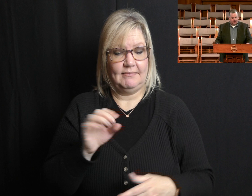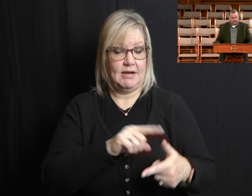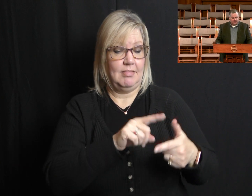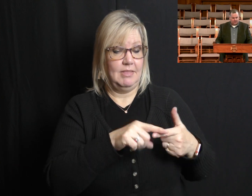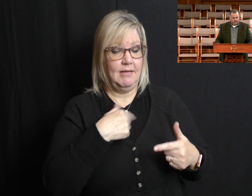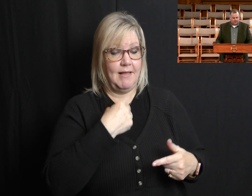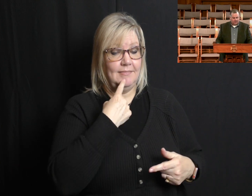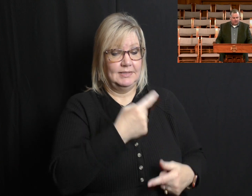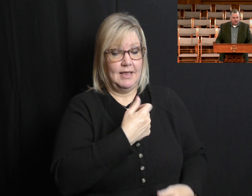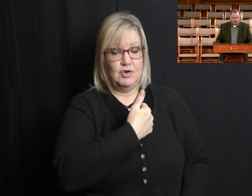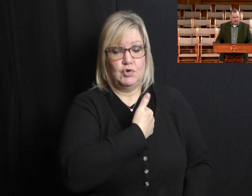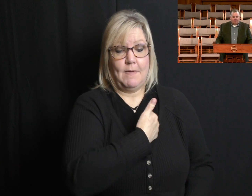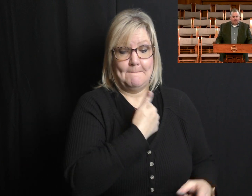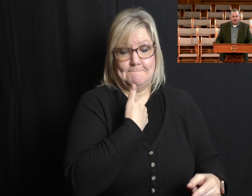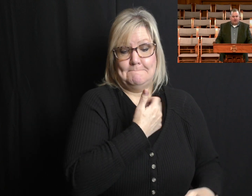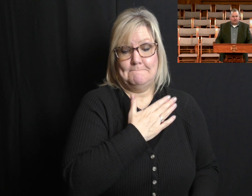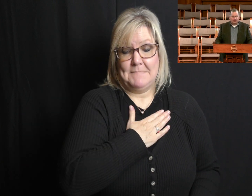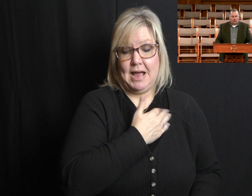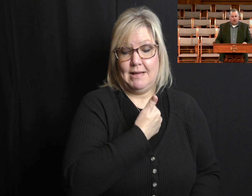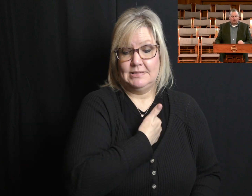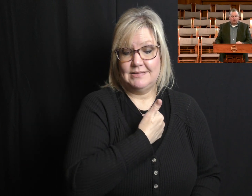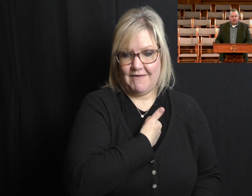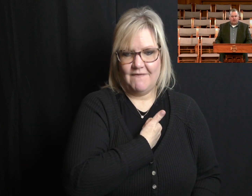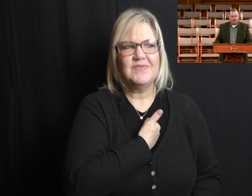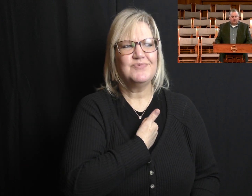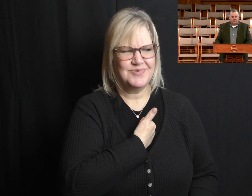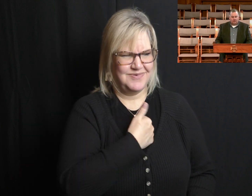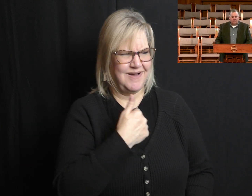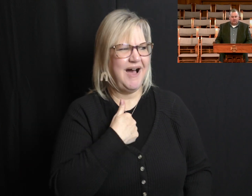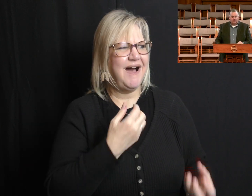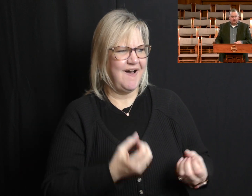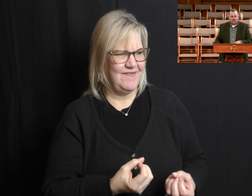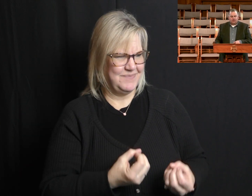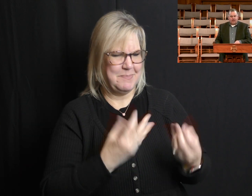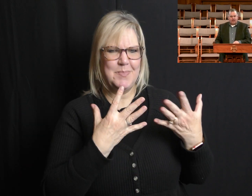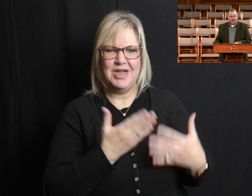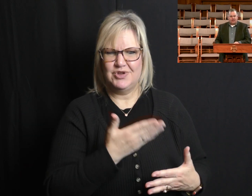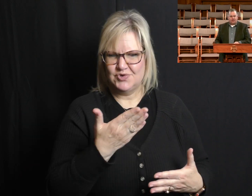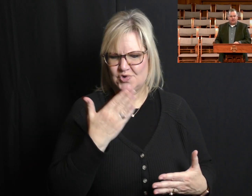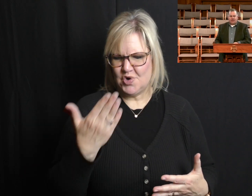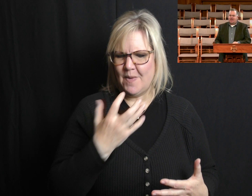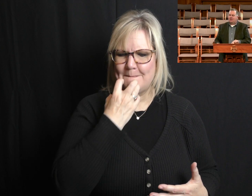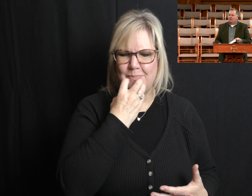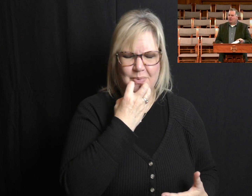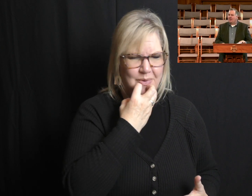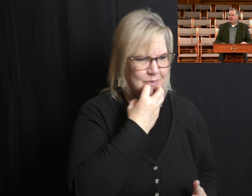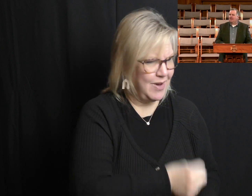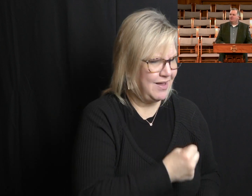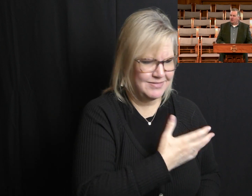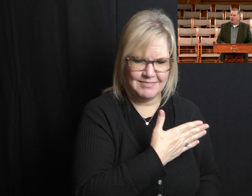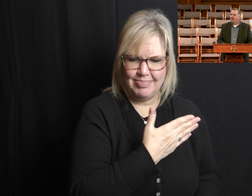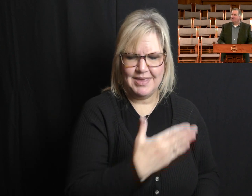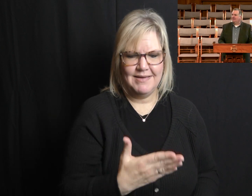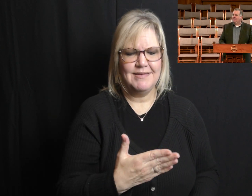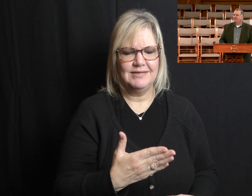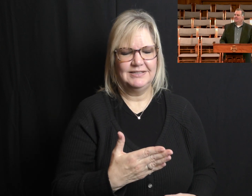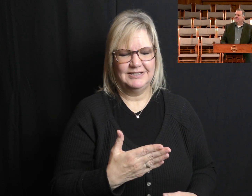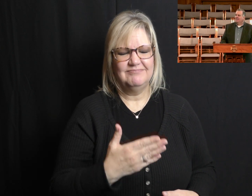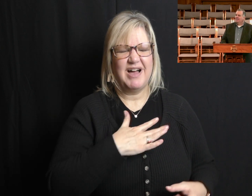myself, you have many goods stored up for many years. Take it easy. Eat, drink, and